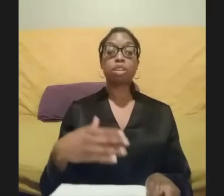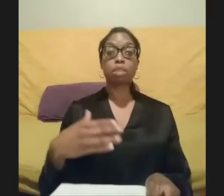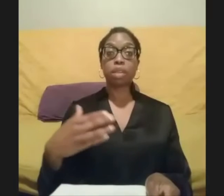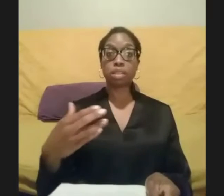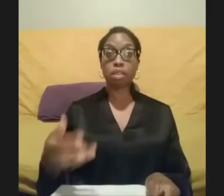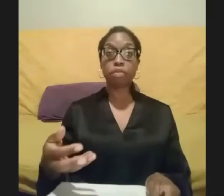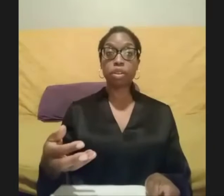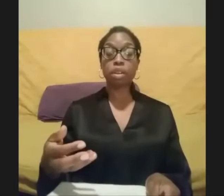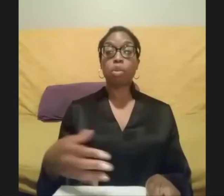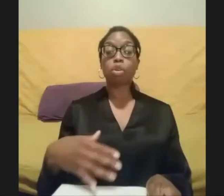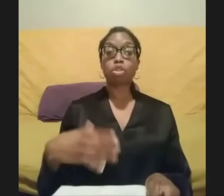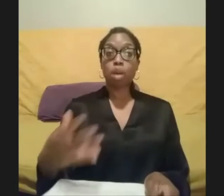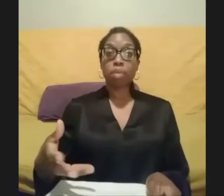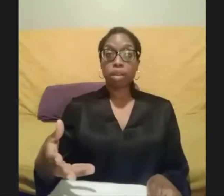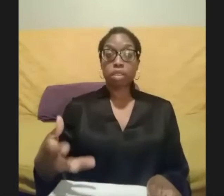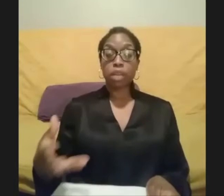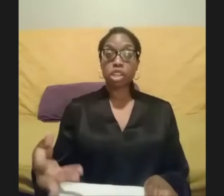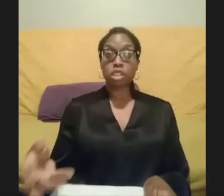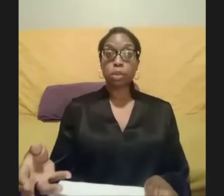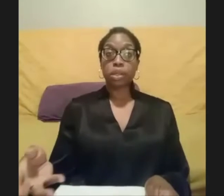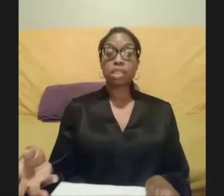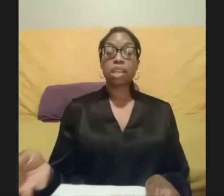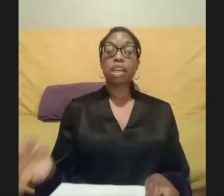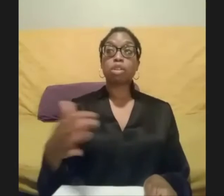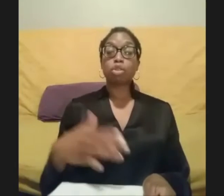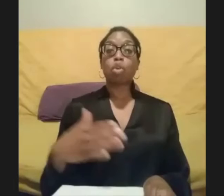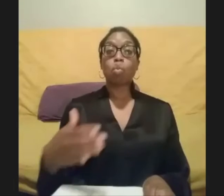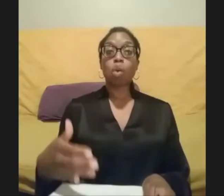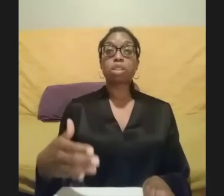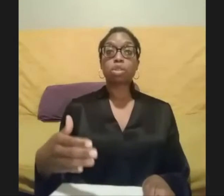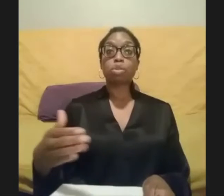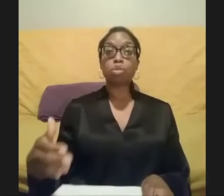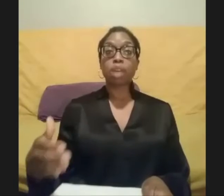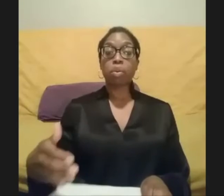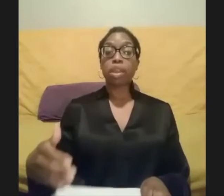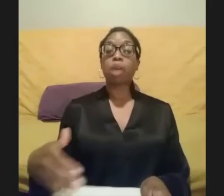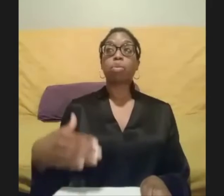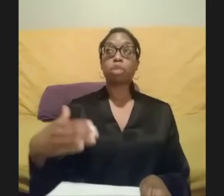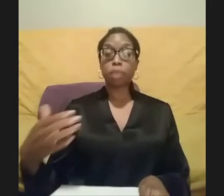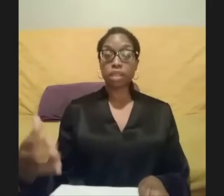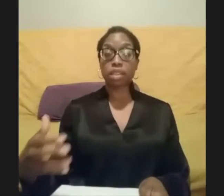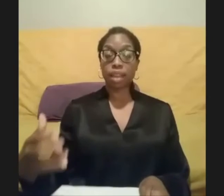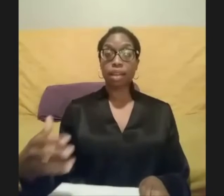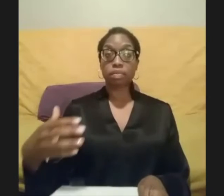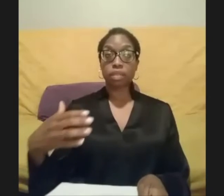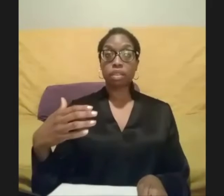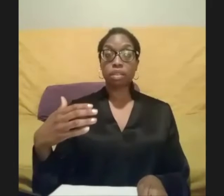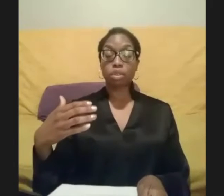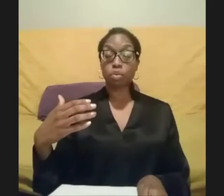could be discomfort or trauma that the patient has experienced, and you don't want to do that without respecting that